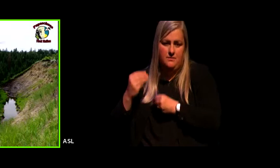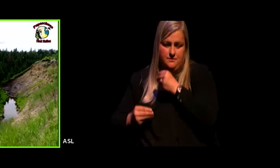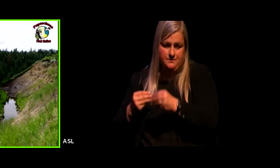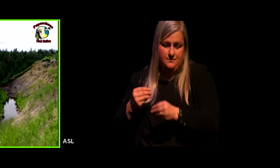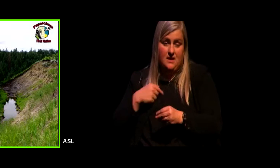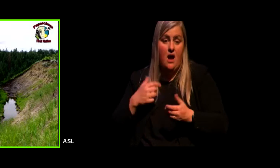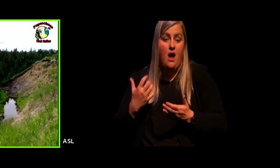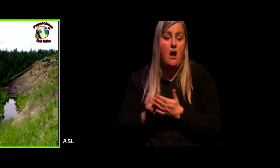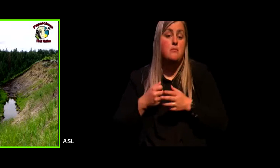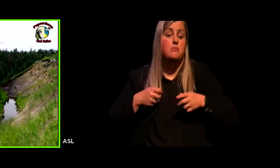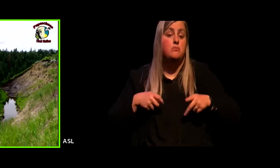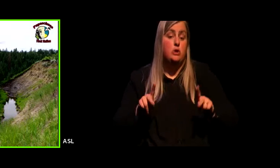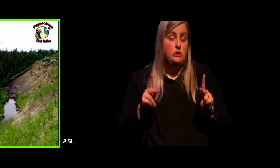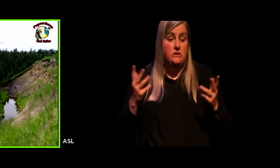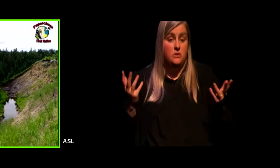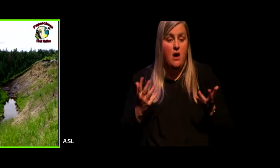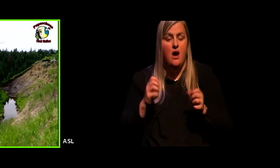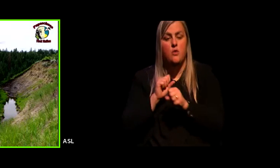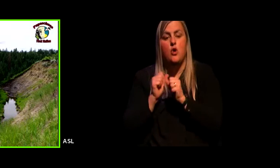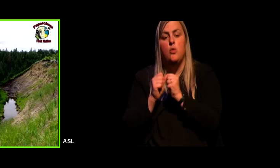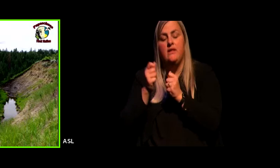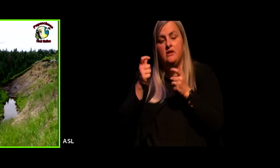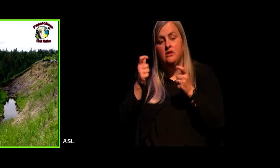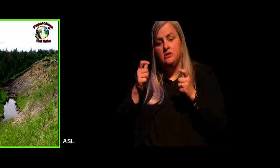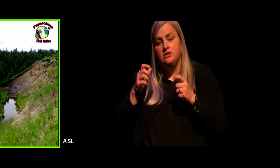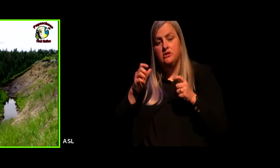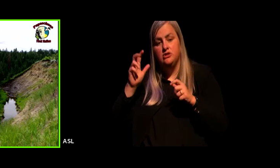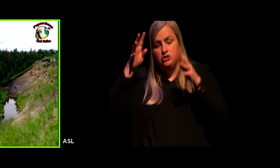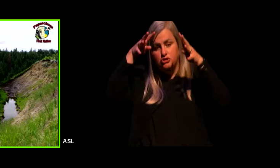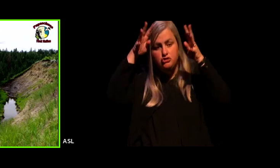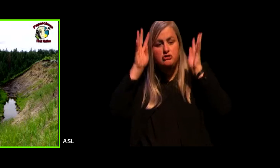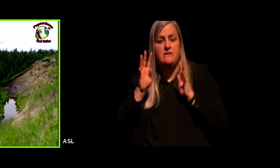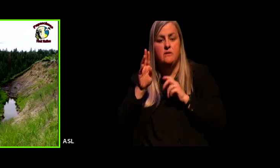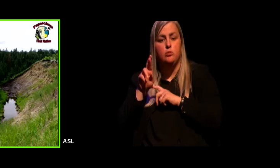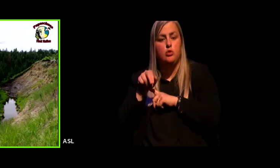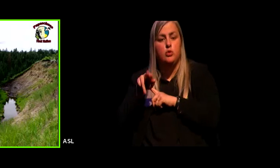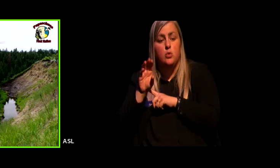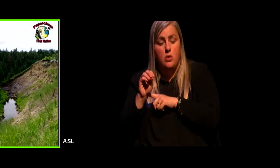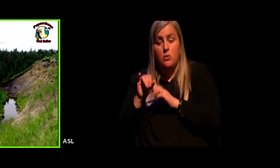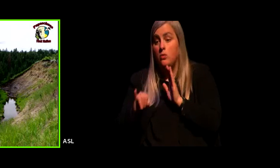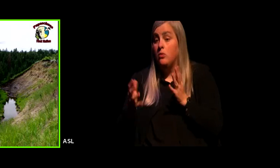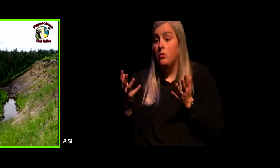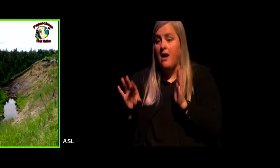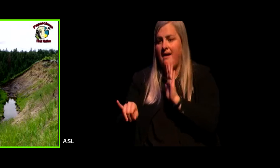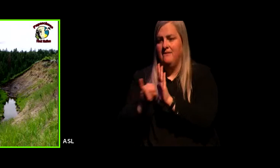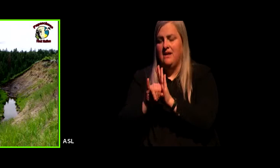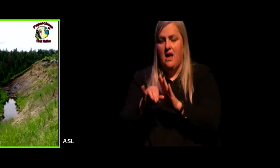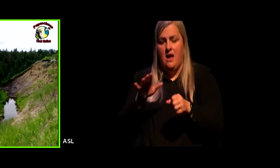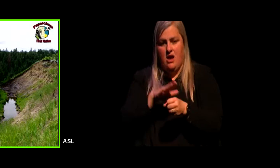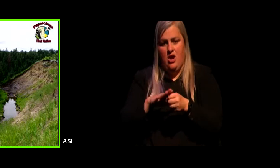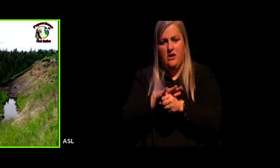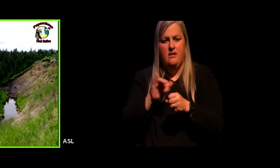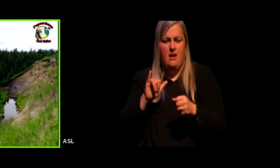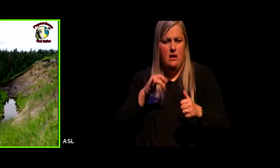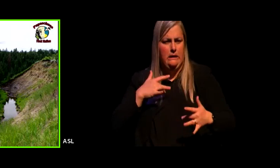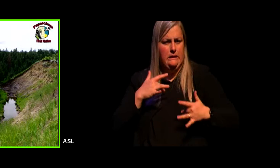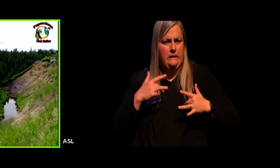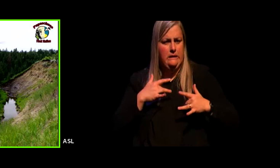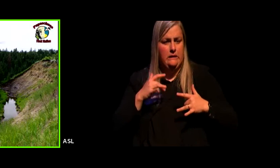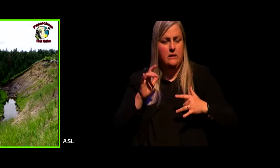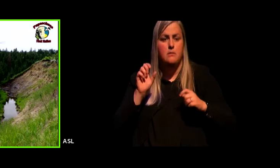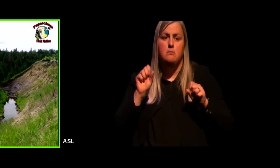had the opportunity to work with Chief Bruno and the council to identify an area that was of concern and was potentially slated